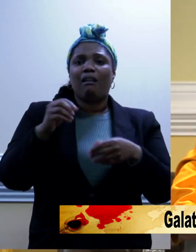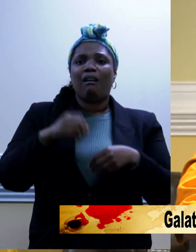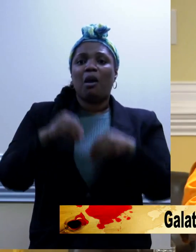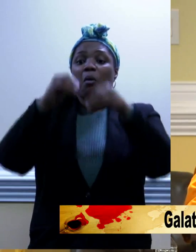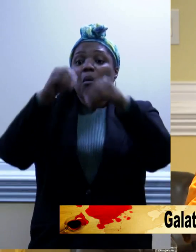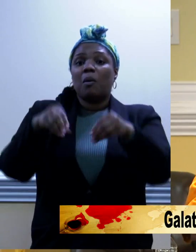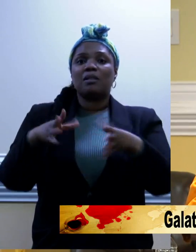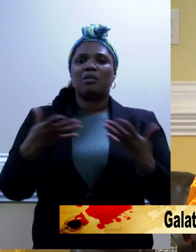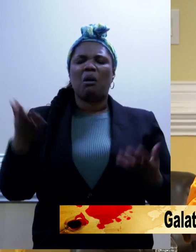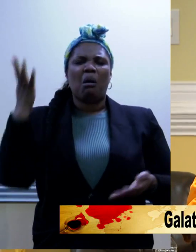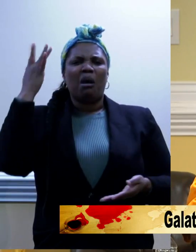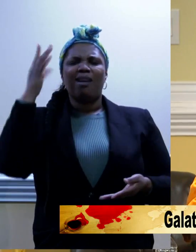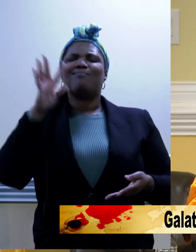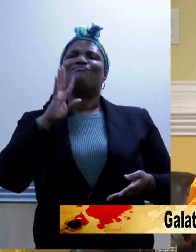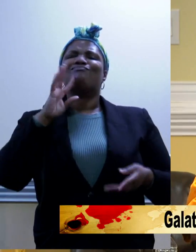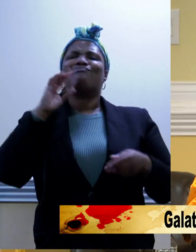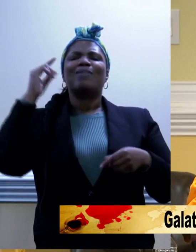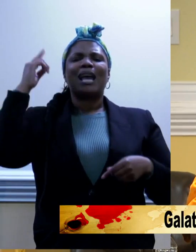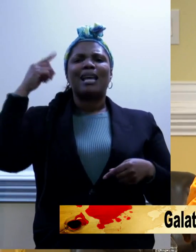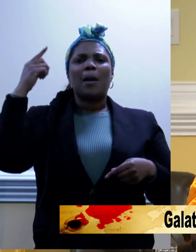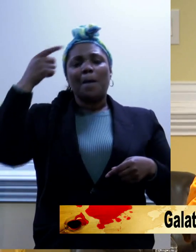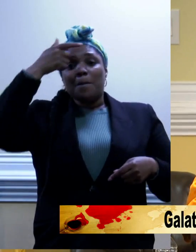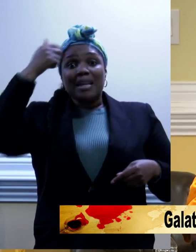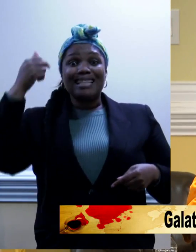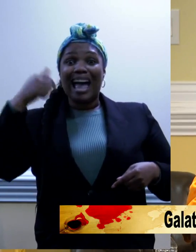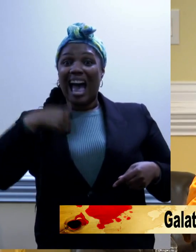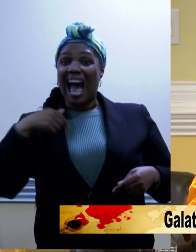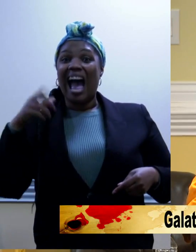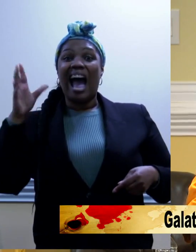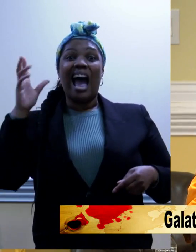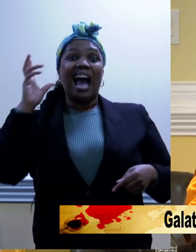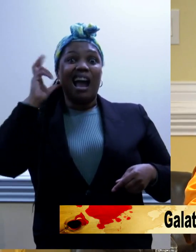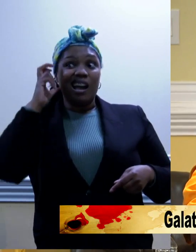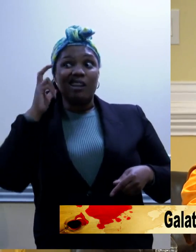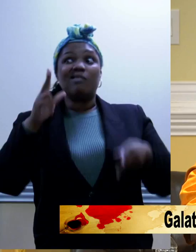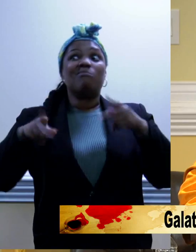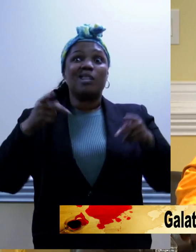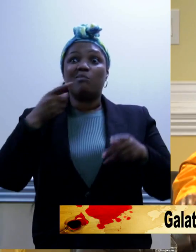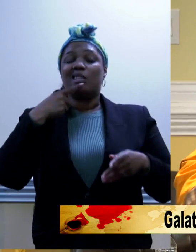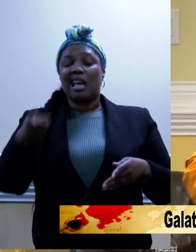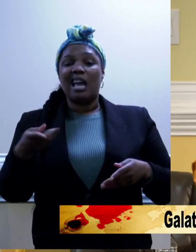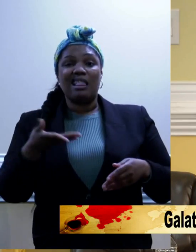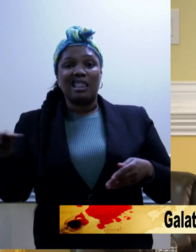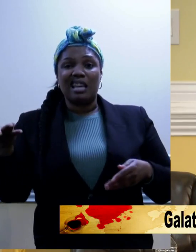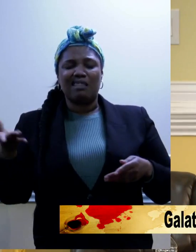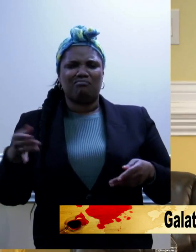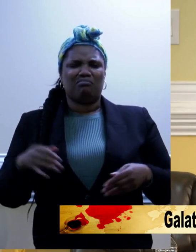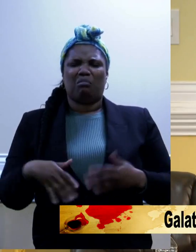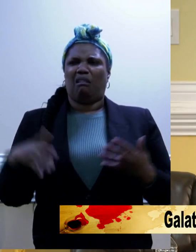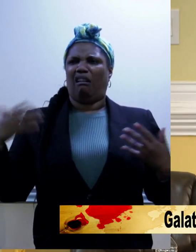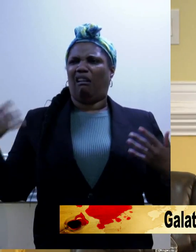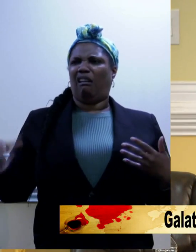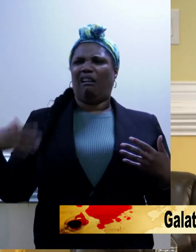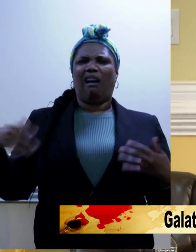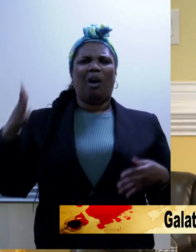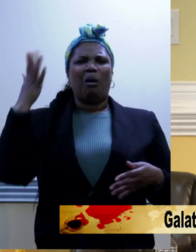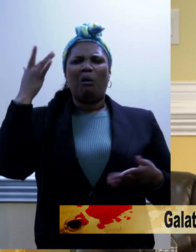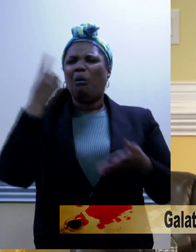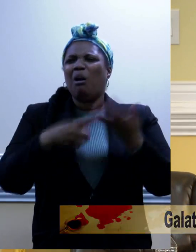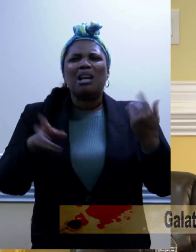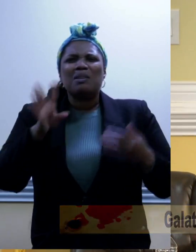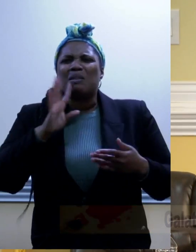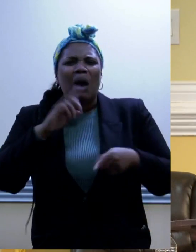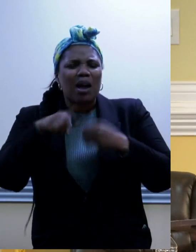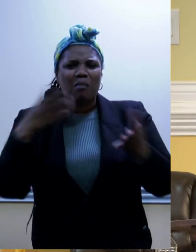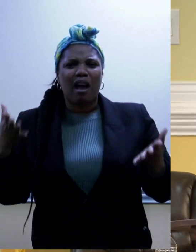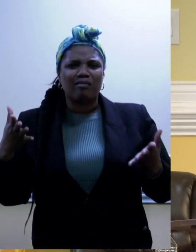Why are you talking crazy, Brother Boy? Because I've heard some crazy talk, sisters and brothers. So let's go back to Hebrews, the 10th chapter, and